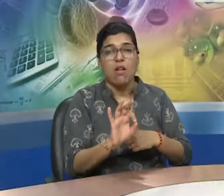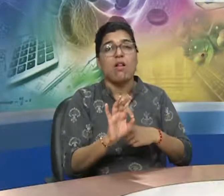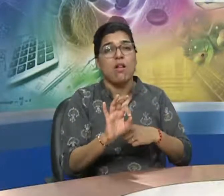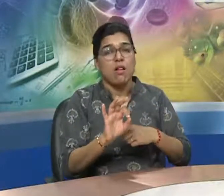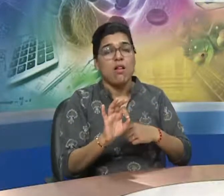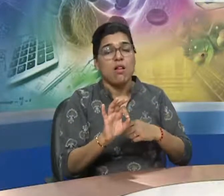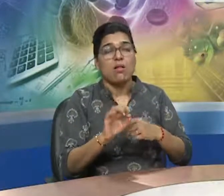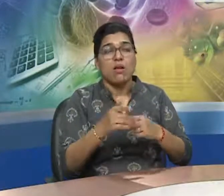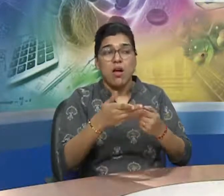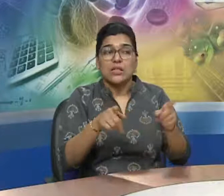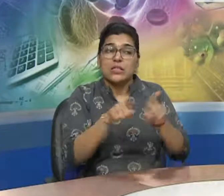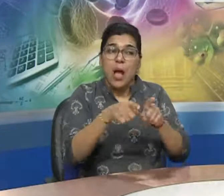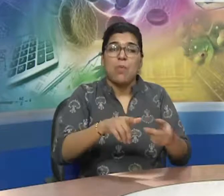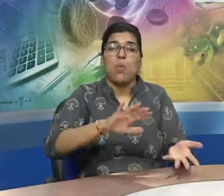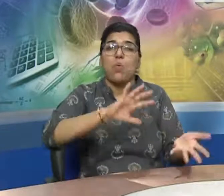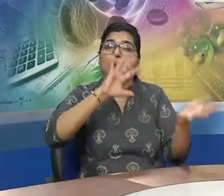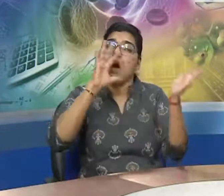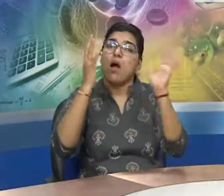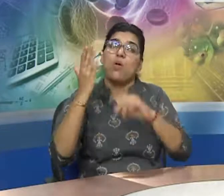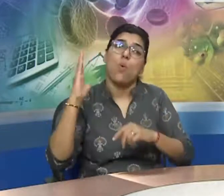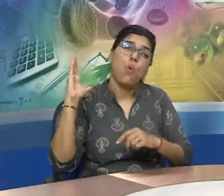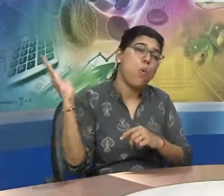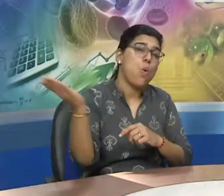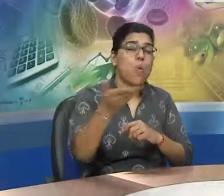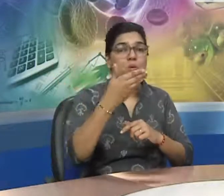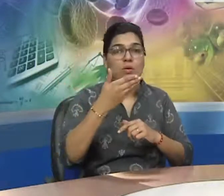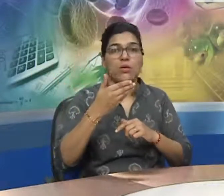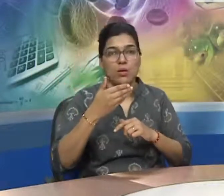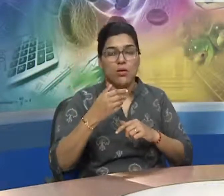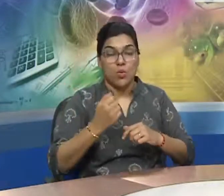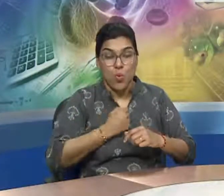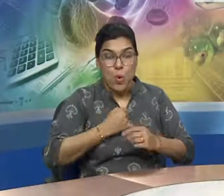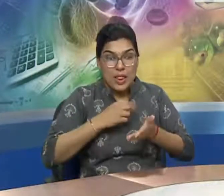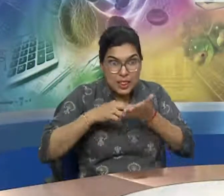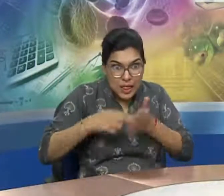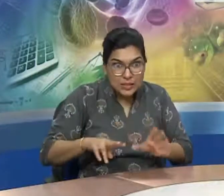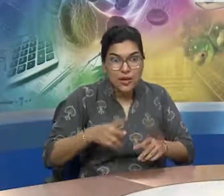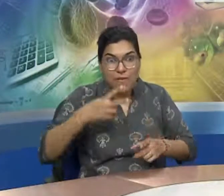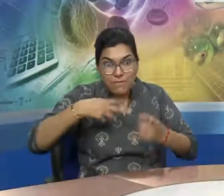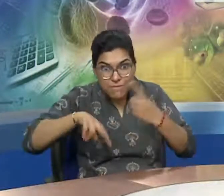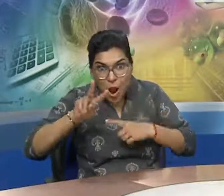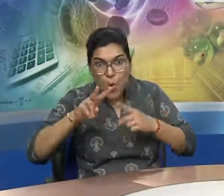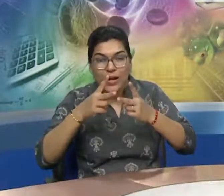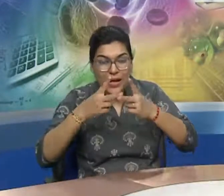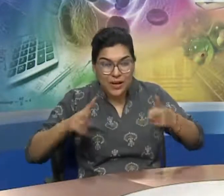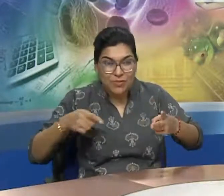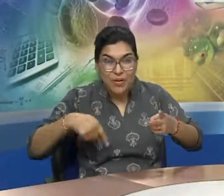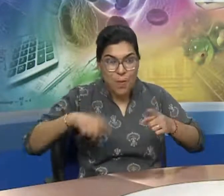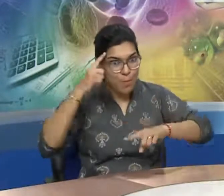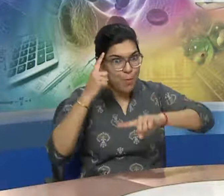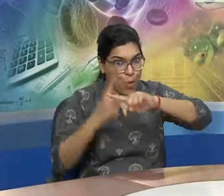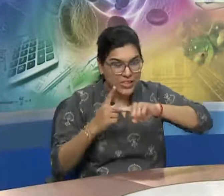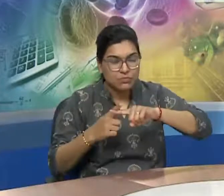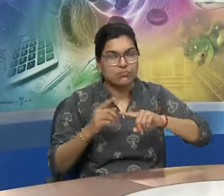The poet feels sad that, like other adults in today's world, he